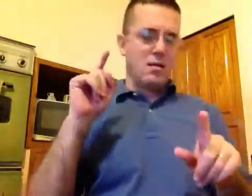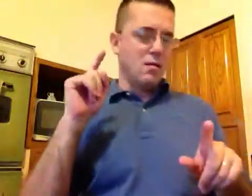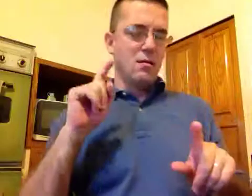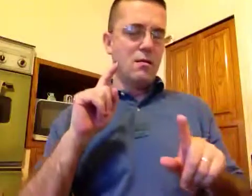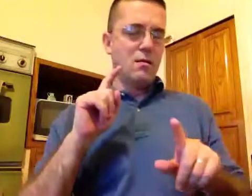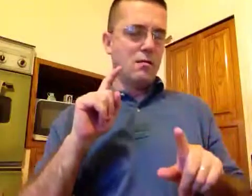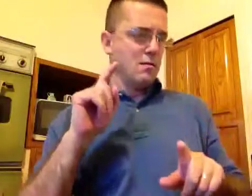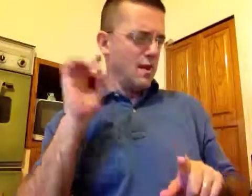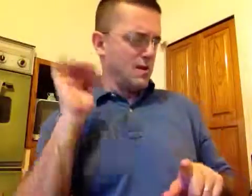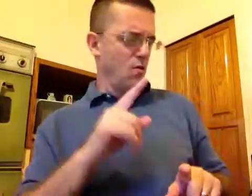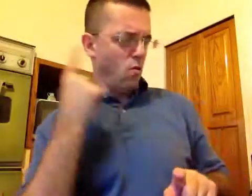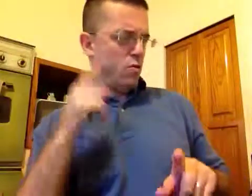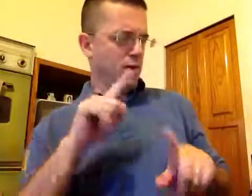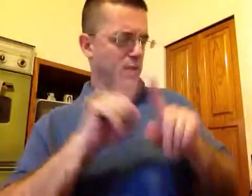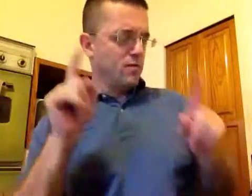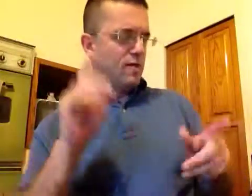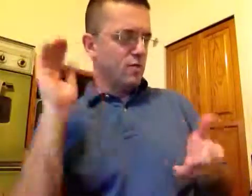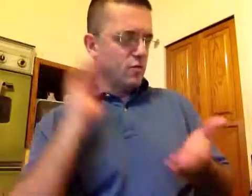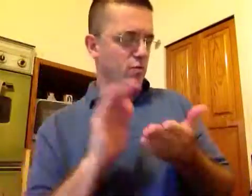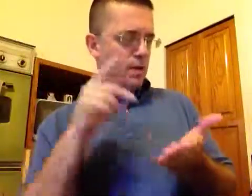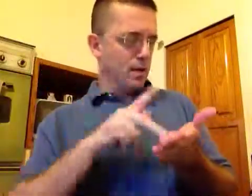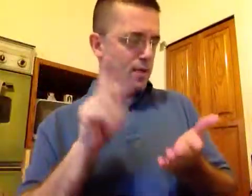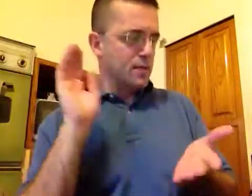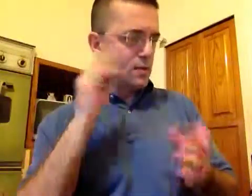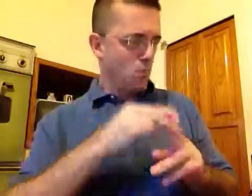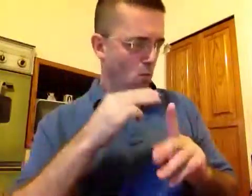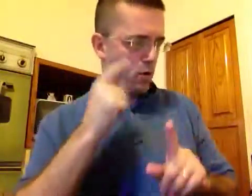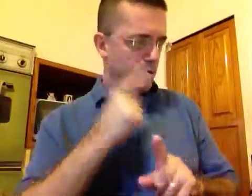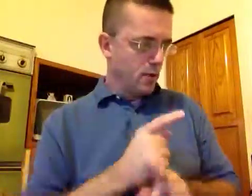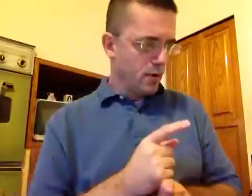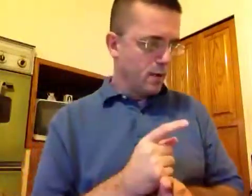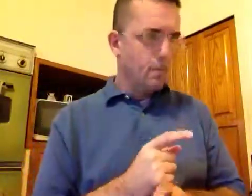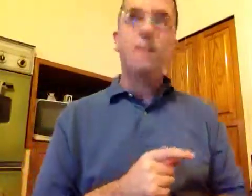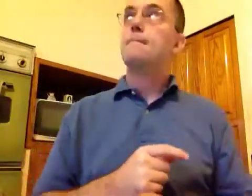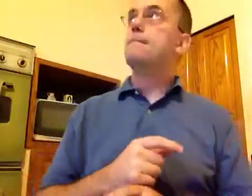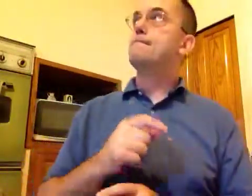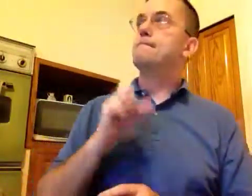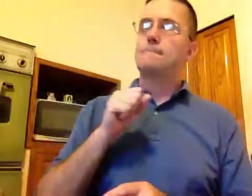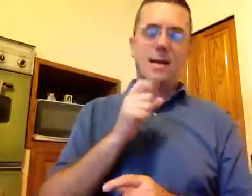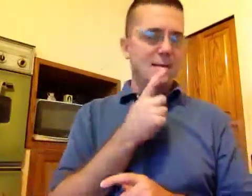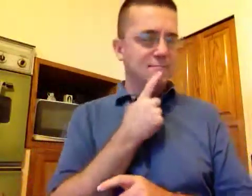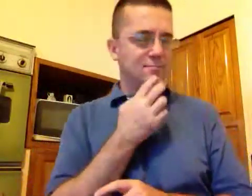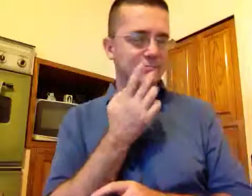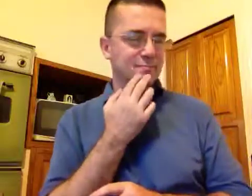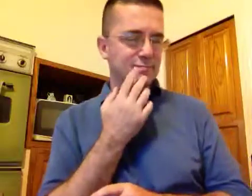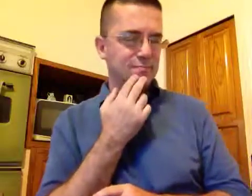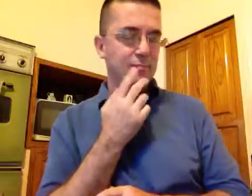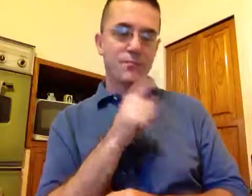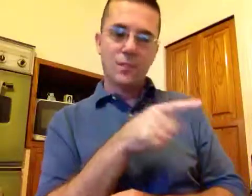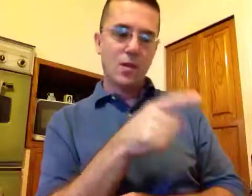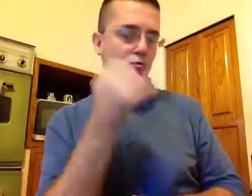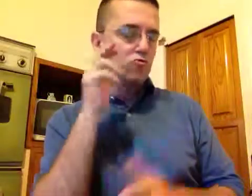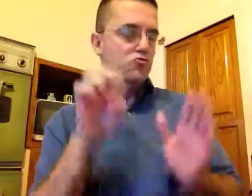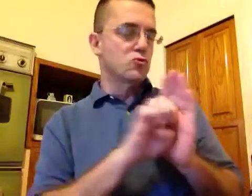on your mortgage. Right? Yeah. I mean, use an example. Let's say you had $200,000